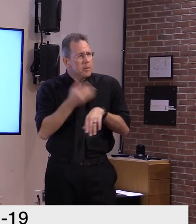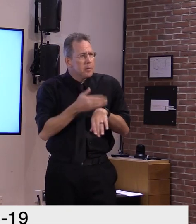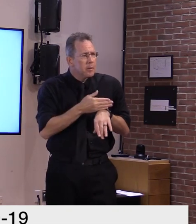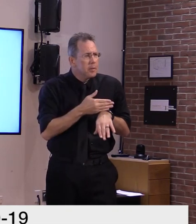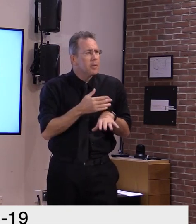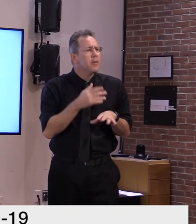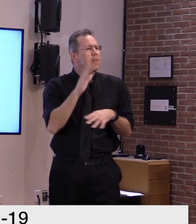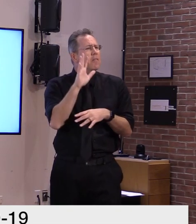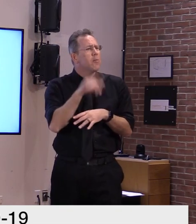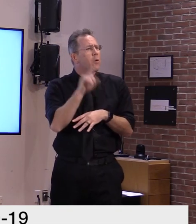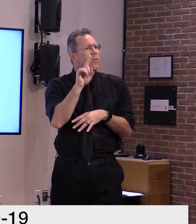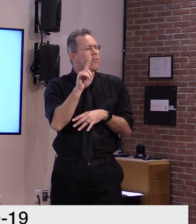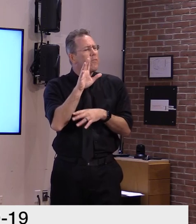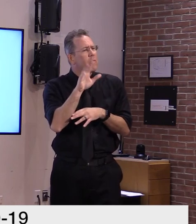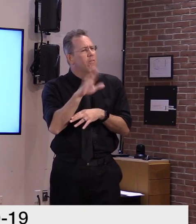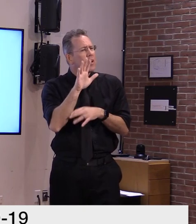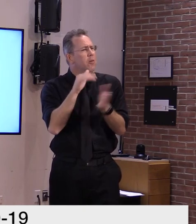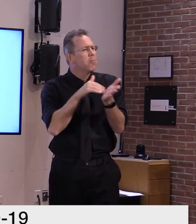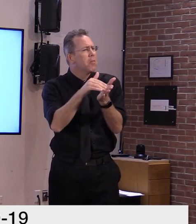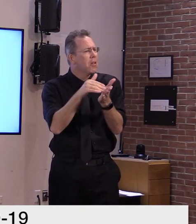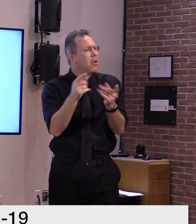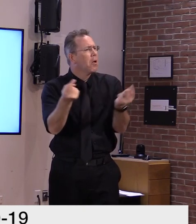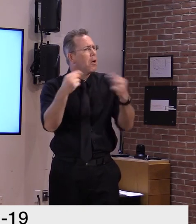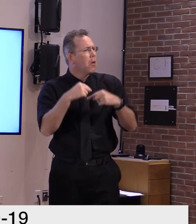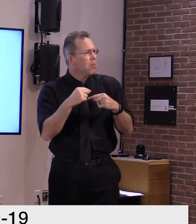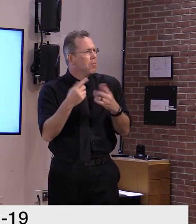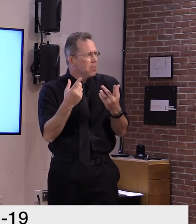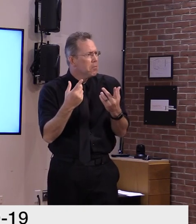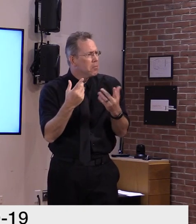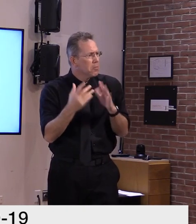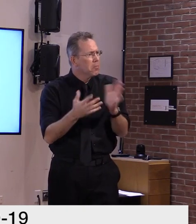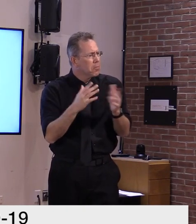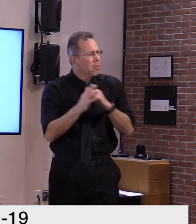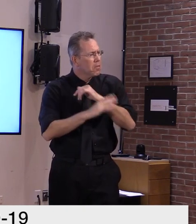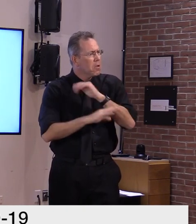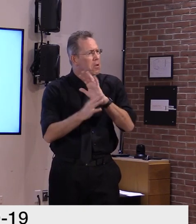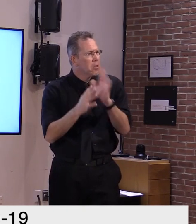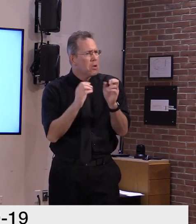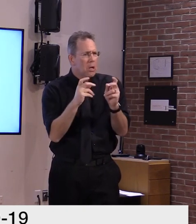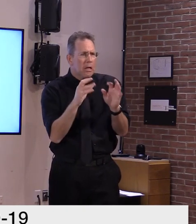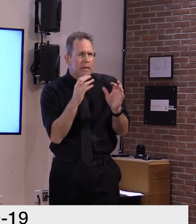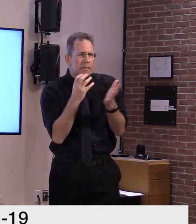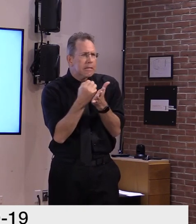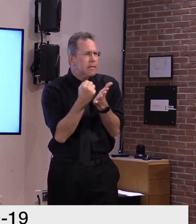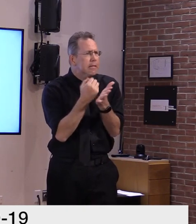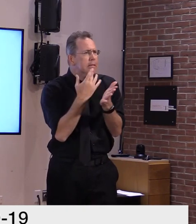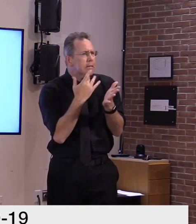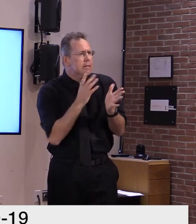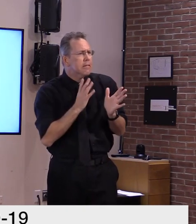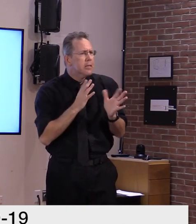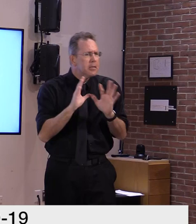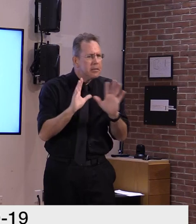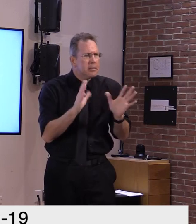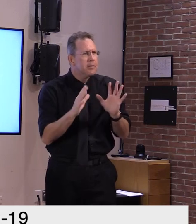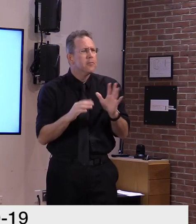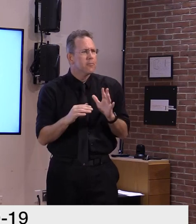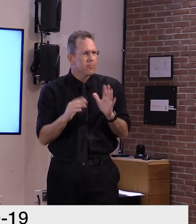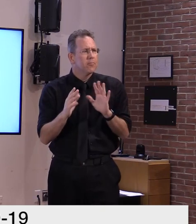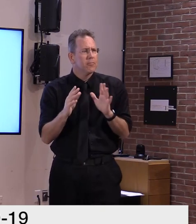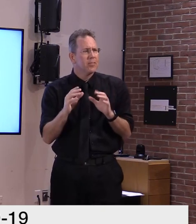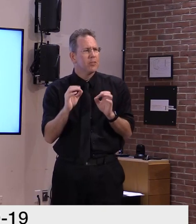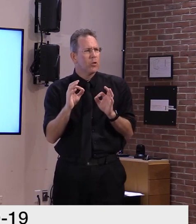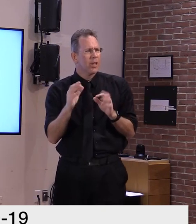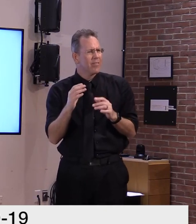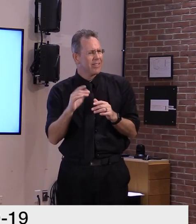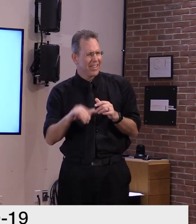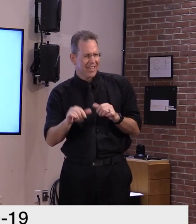good heading into the fall weather. The Northeast looked relatively strong. The Mid-Atlantic, the Midwest could not quite shake the cases that